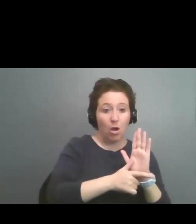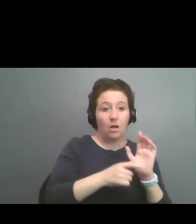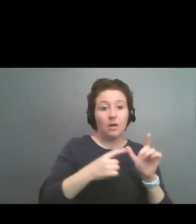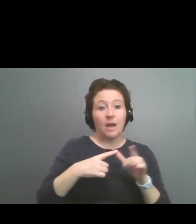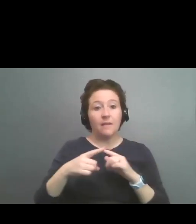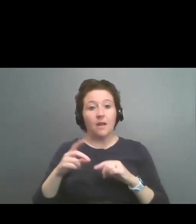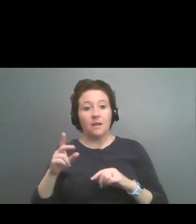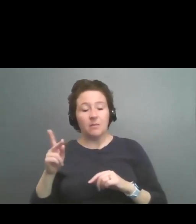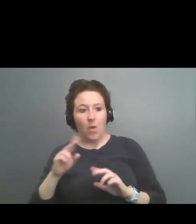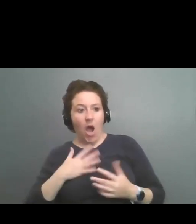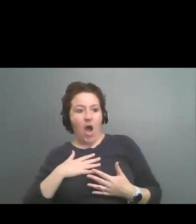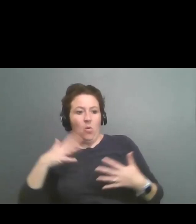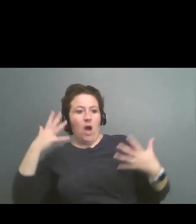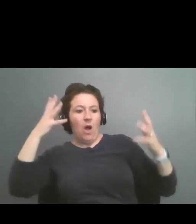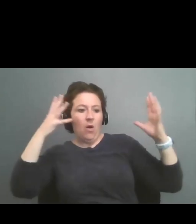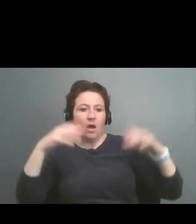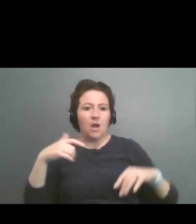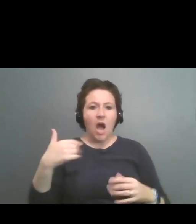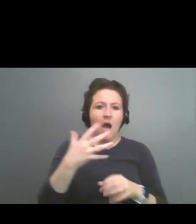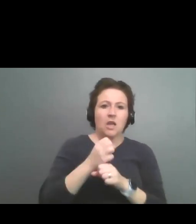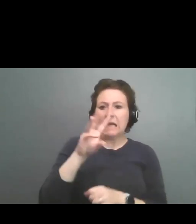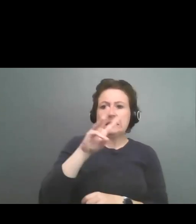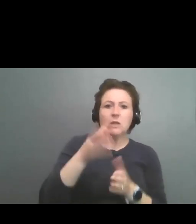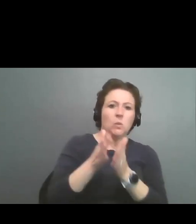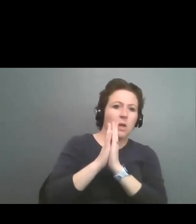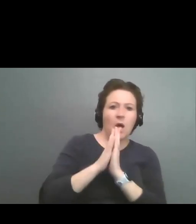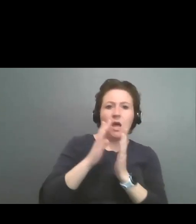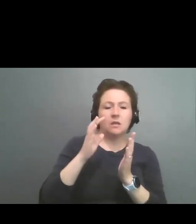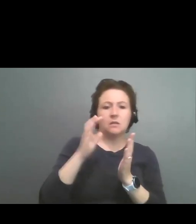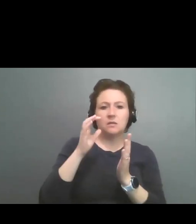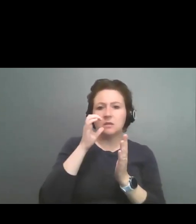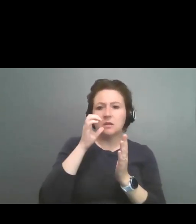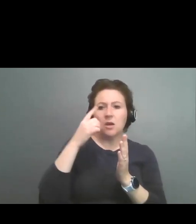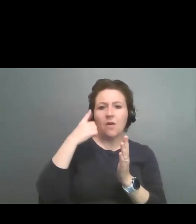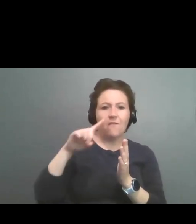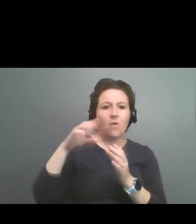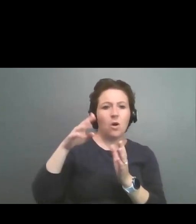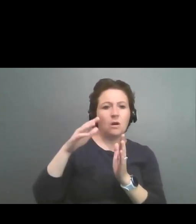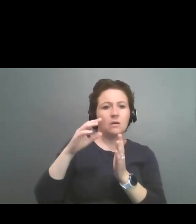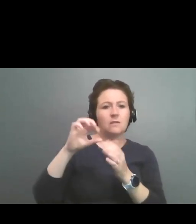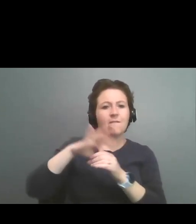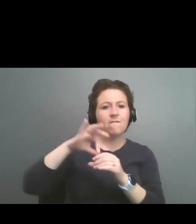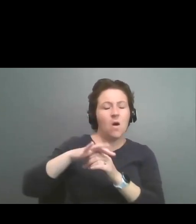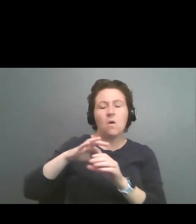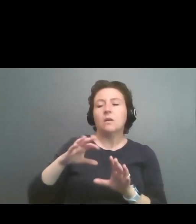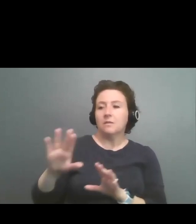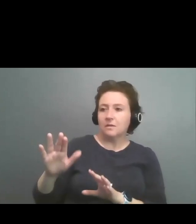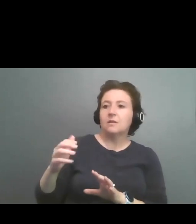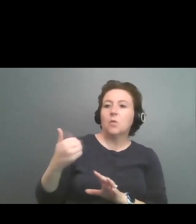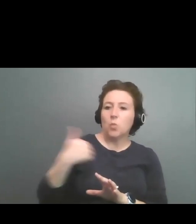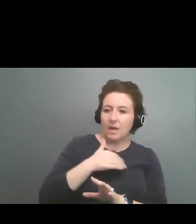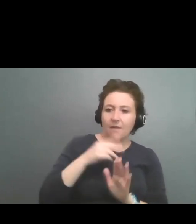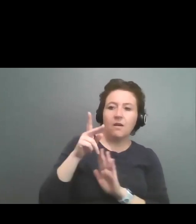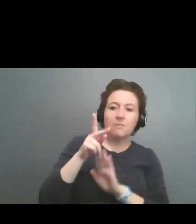of these request forms. How are they going to know, they're going to send me 6 ballots? We have policies and procedures that have been put